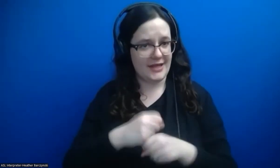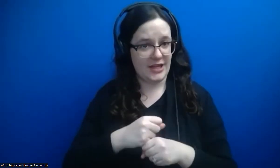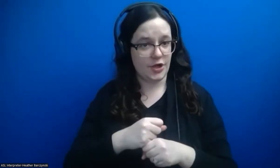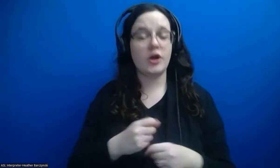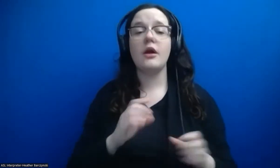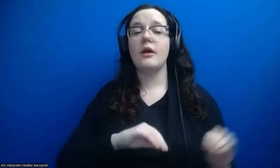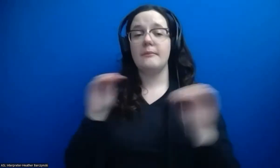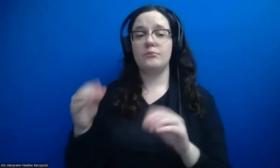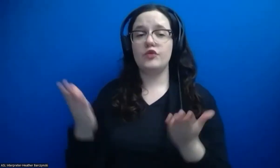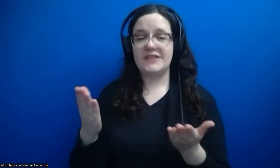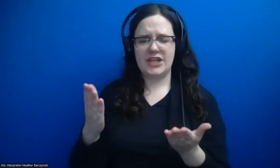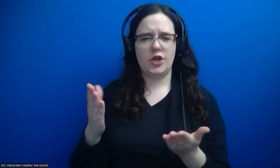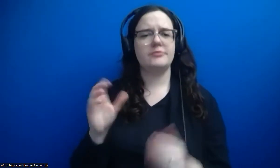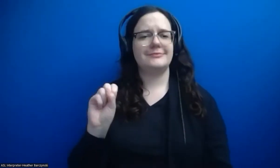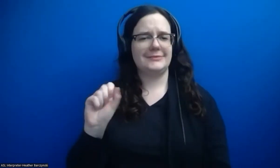Saratoga region,